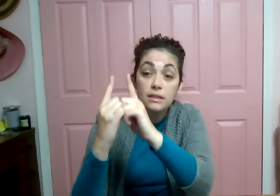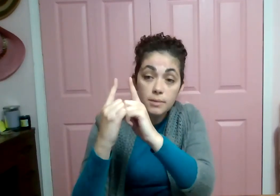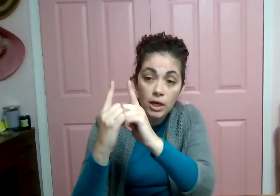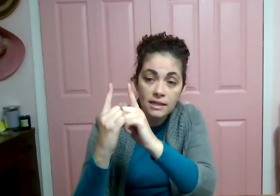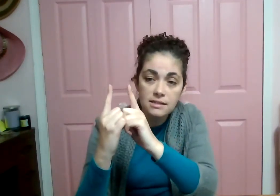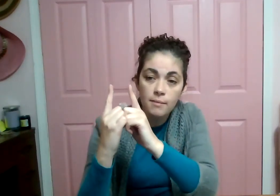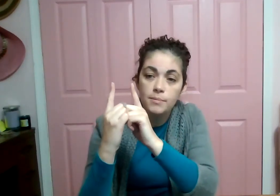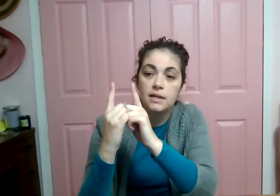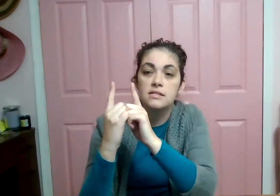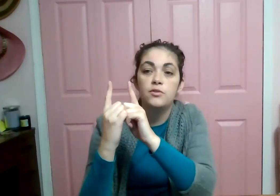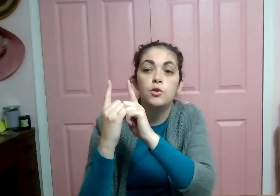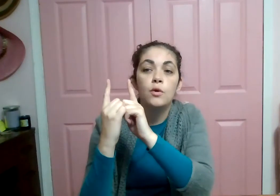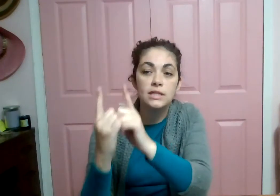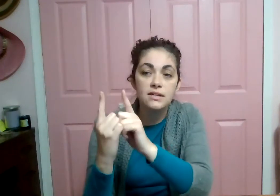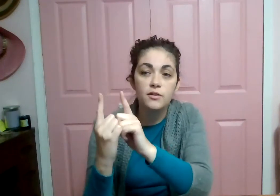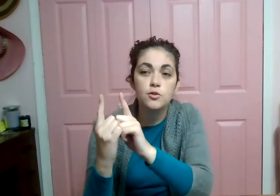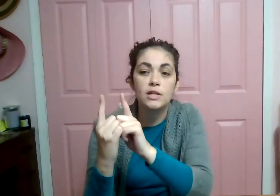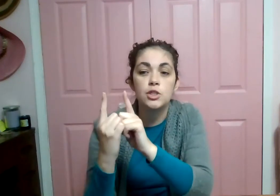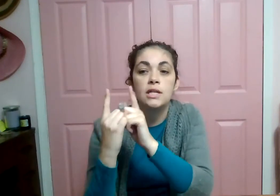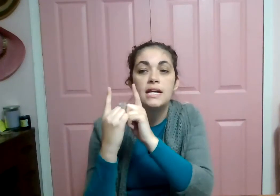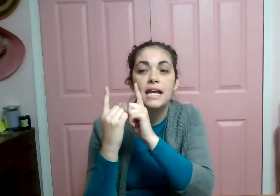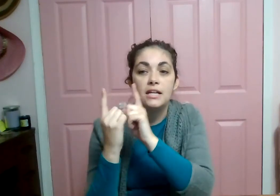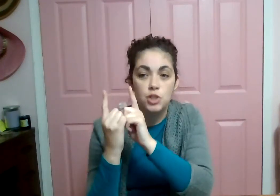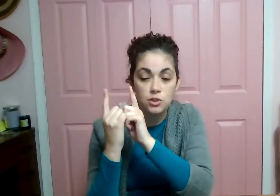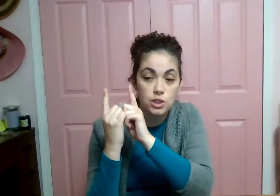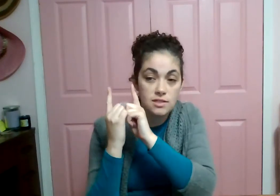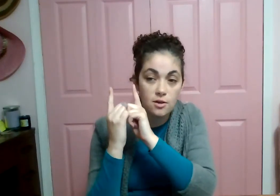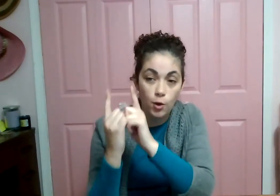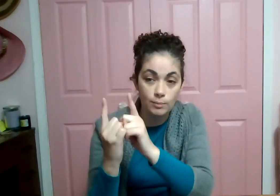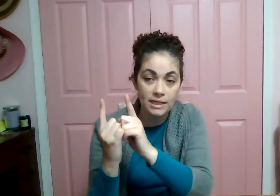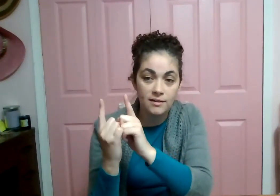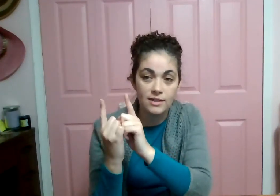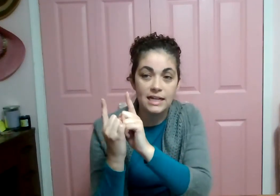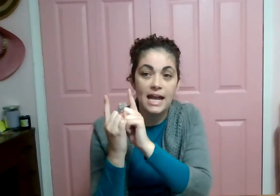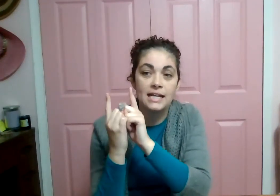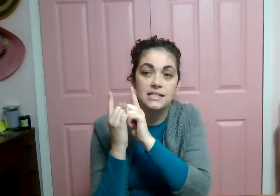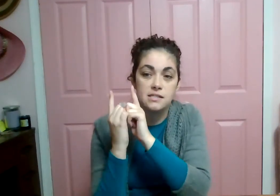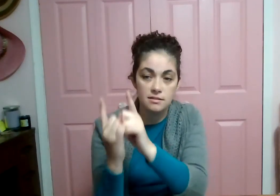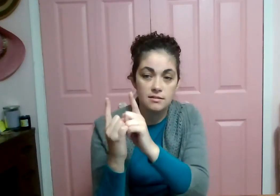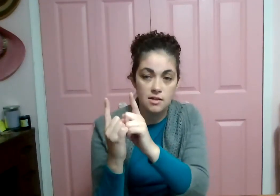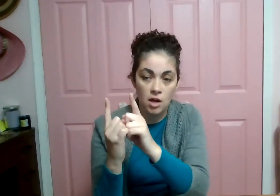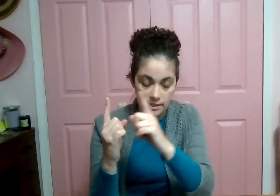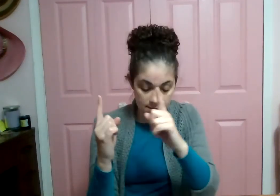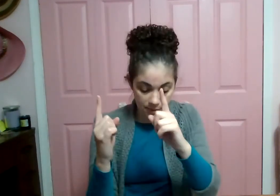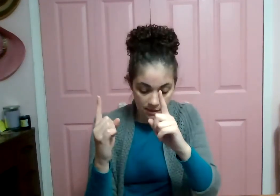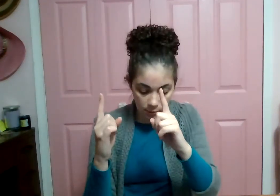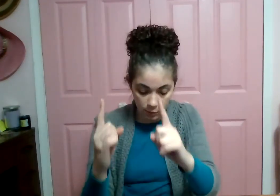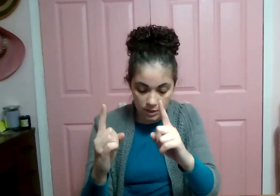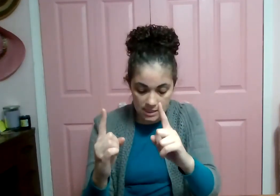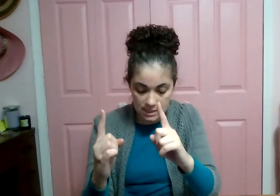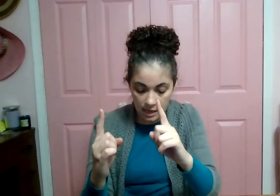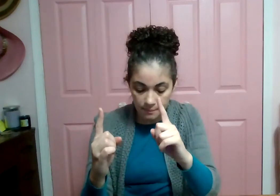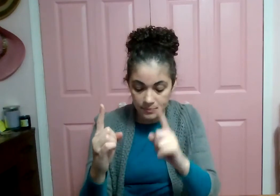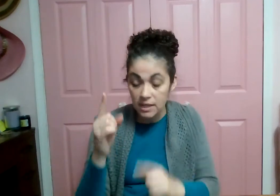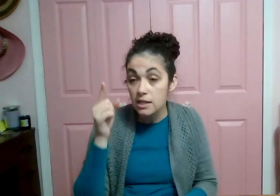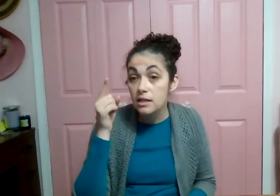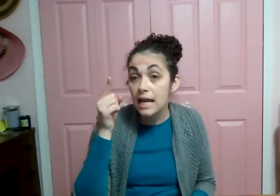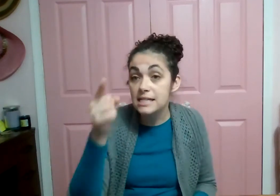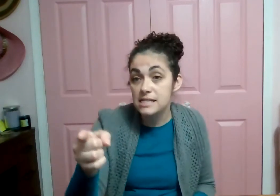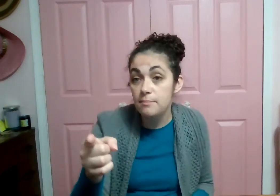keep your hands up because if you go in a different direction, it changes the whole meaning of it and it's not something that we want to sign. Nice to